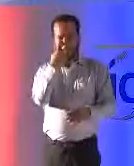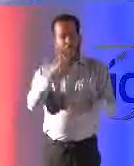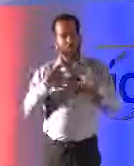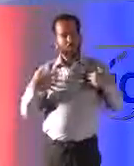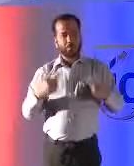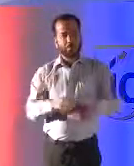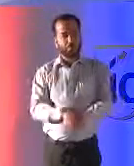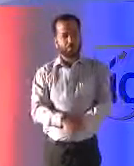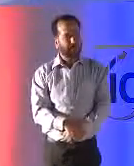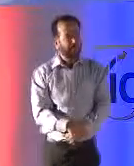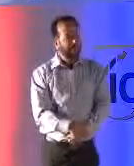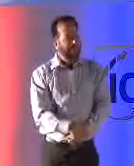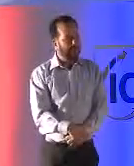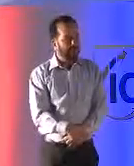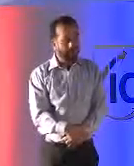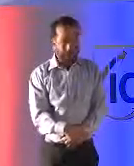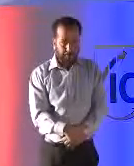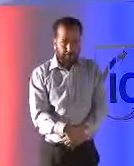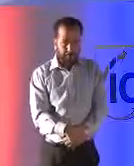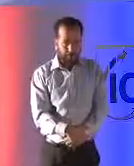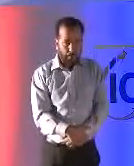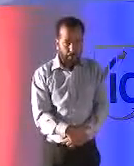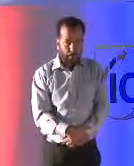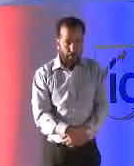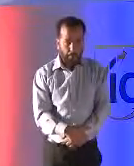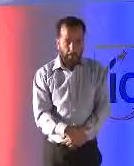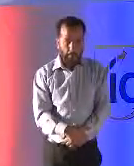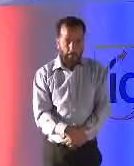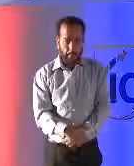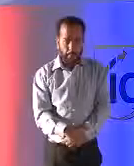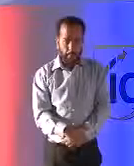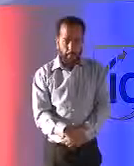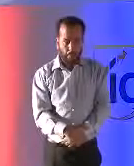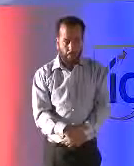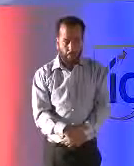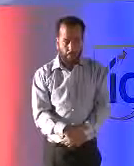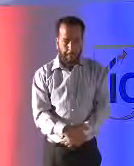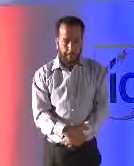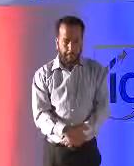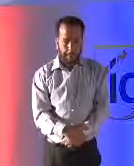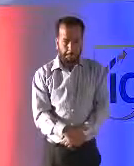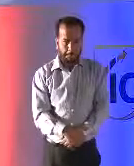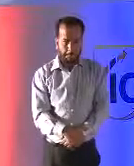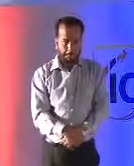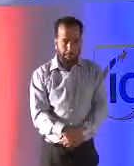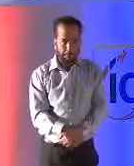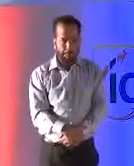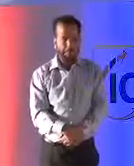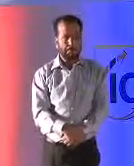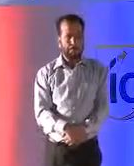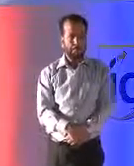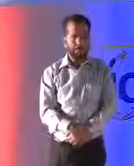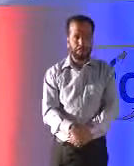I still remember when I first came in and 9 years ago into this industry, and people was just saying, if